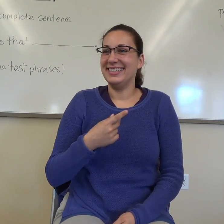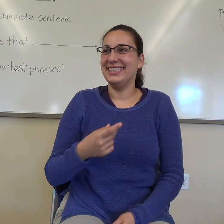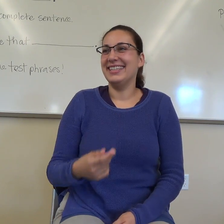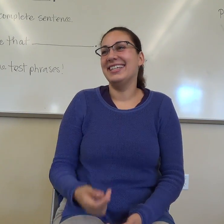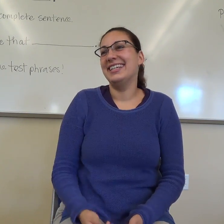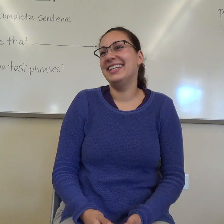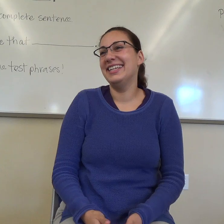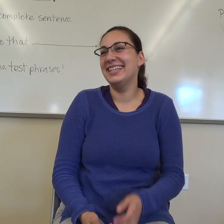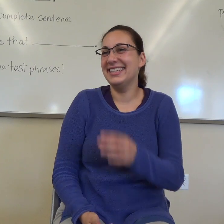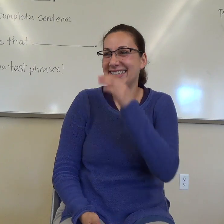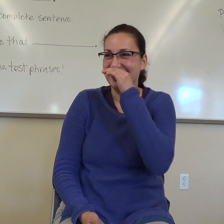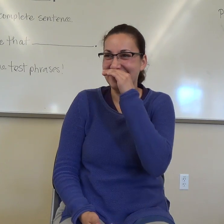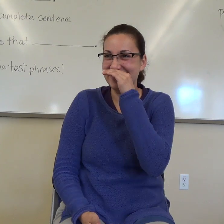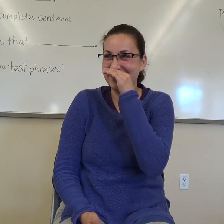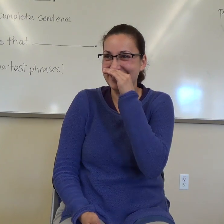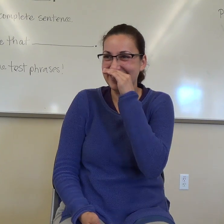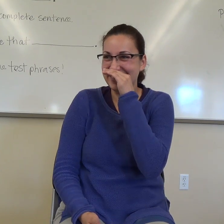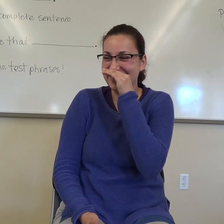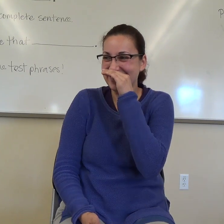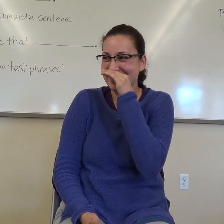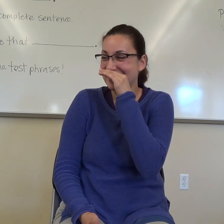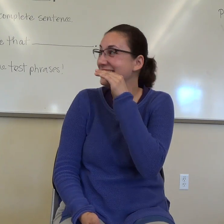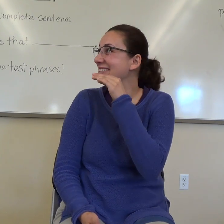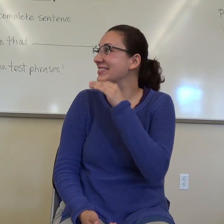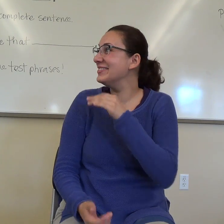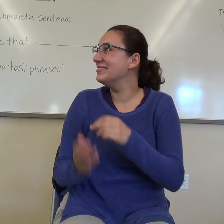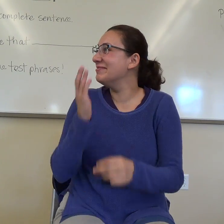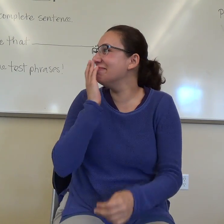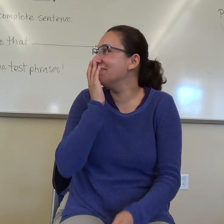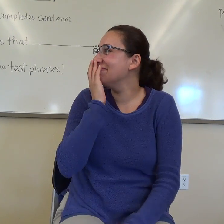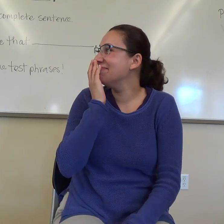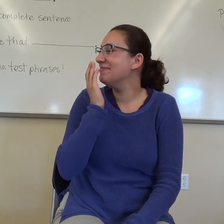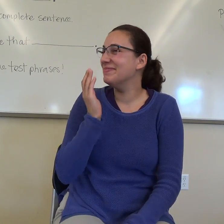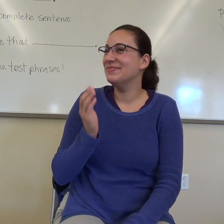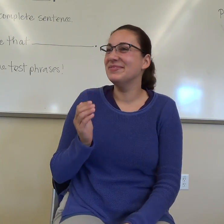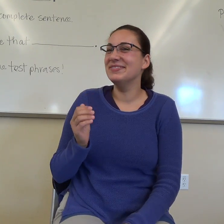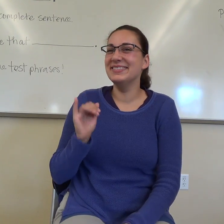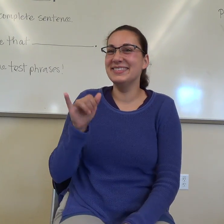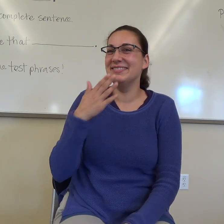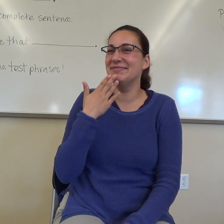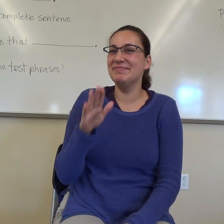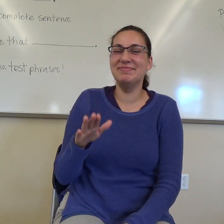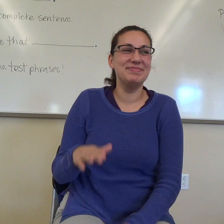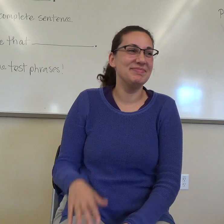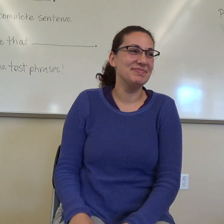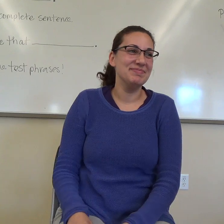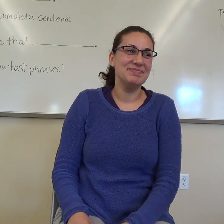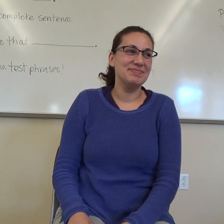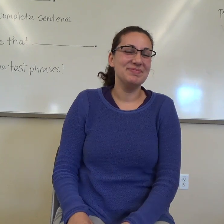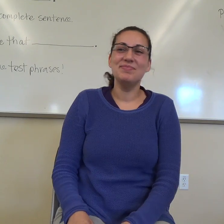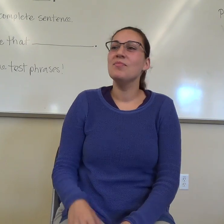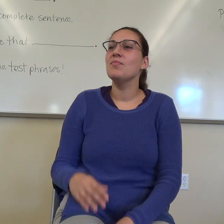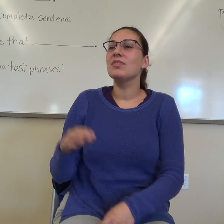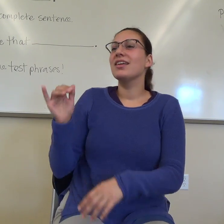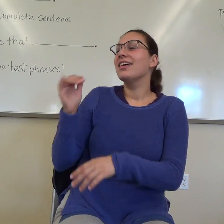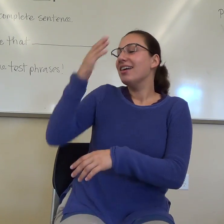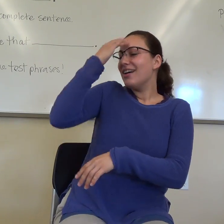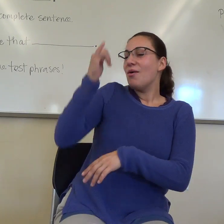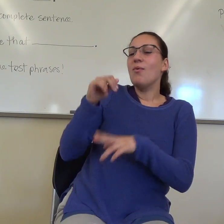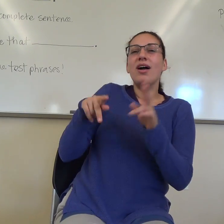when it says, most people celebrate Cinco de Mayo without quite knowing why. Why do people celebrate Cinco de